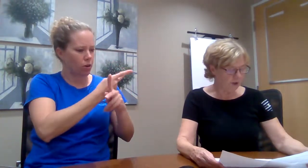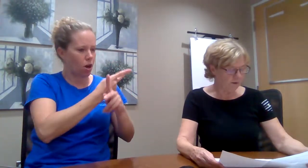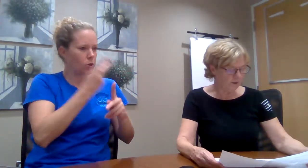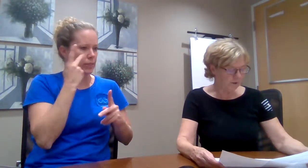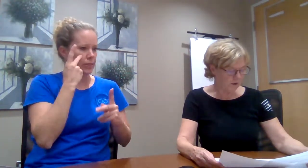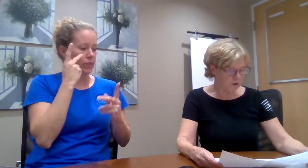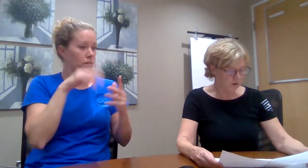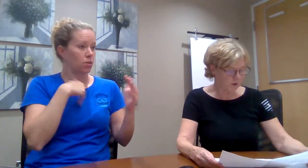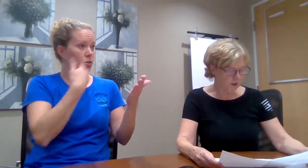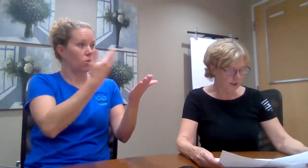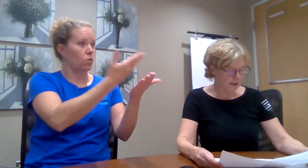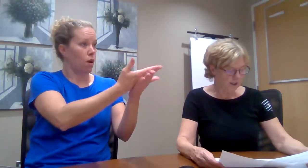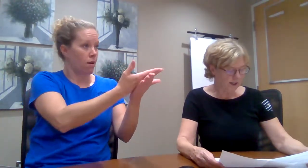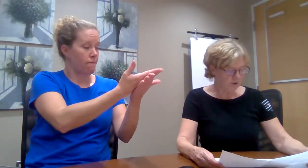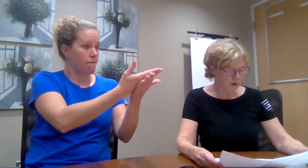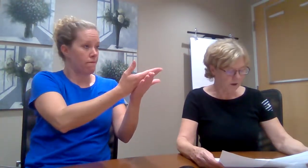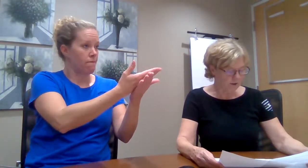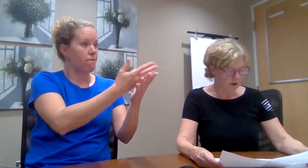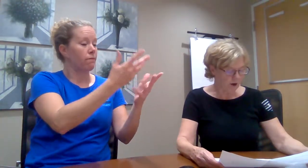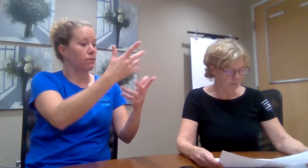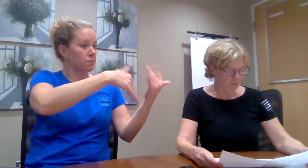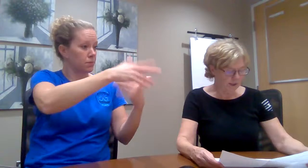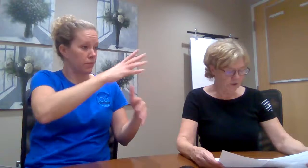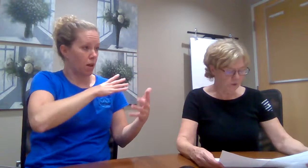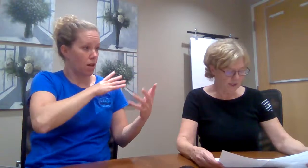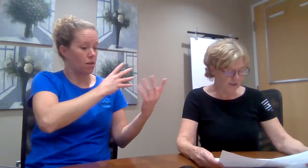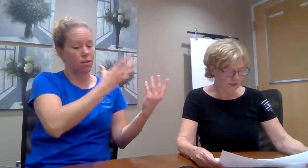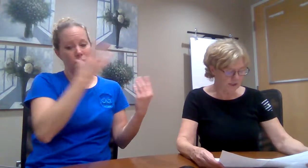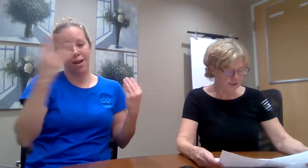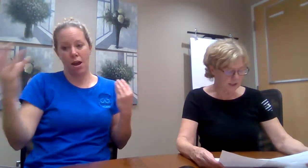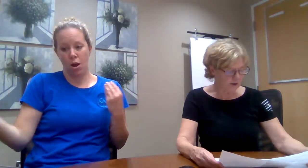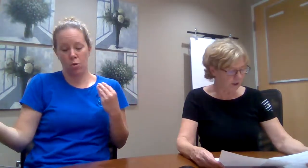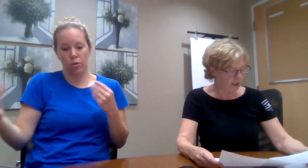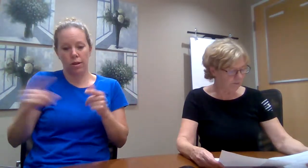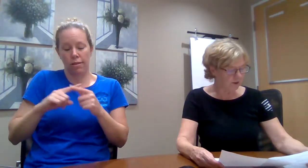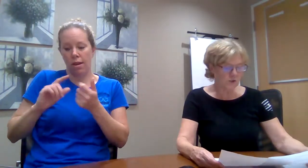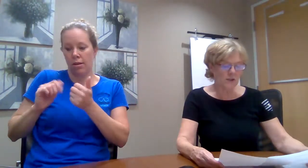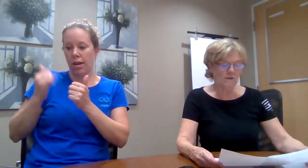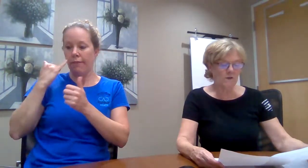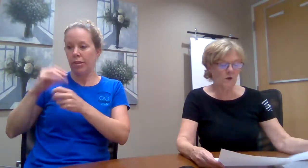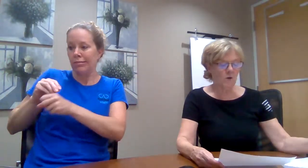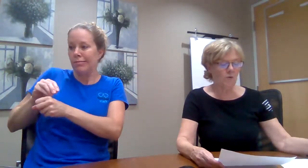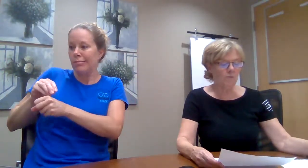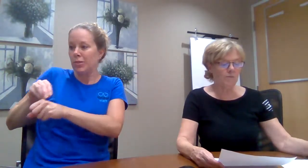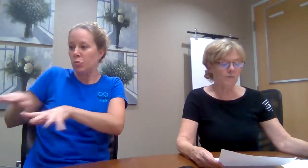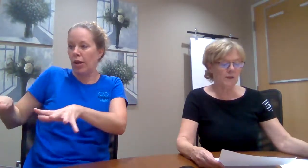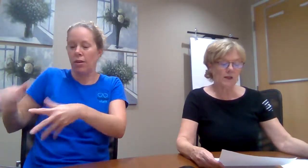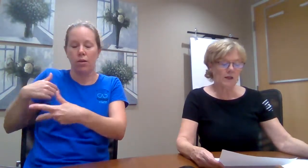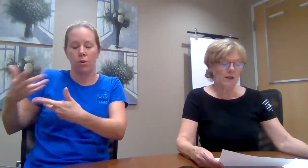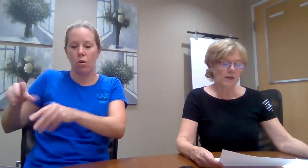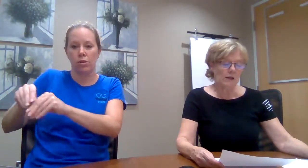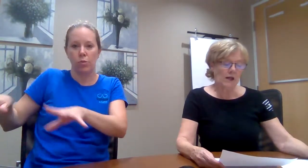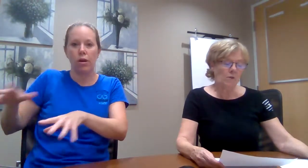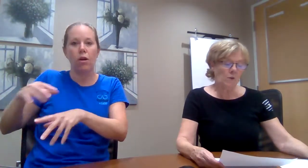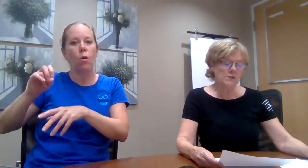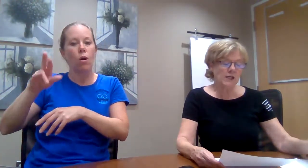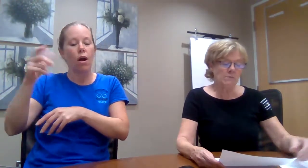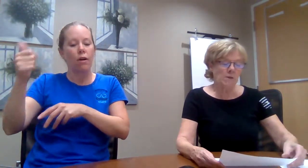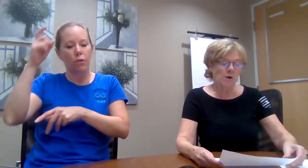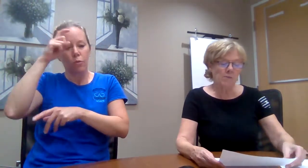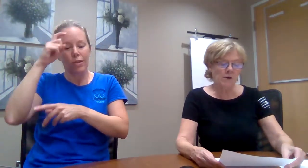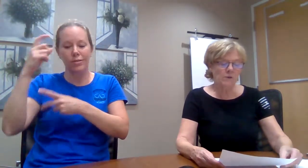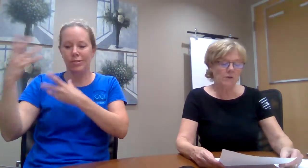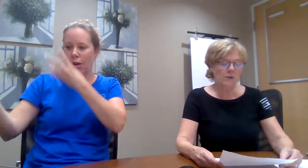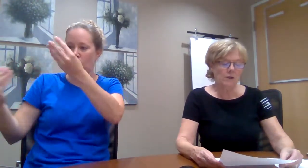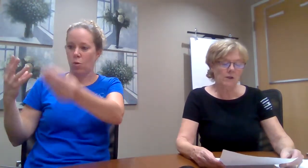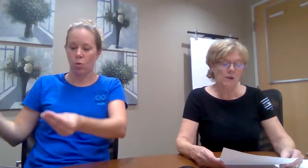member upon their return and all the compromised residents that are unable to leave the home. I won't take